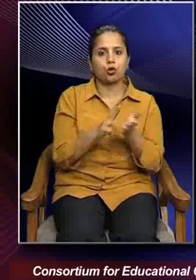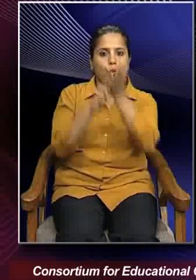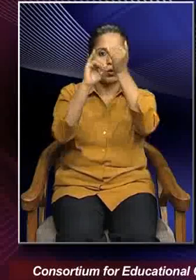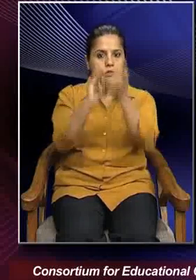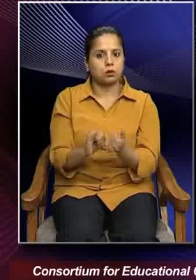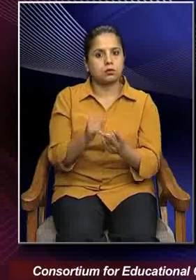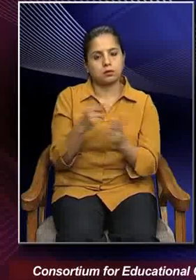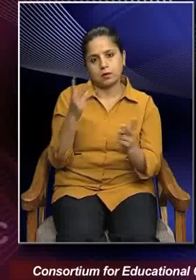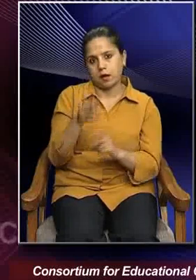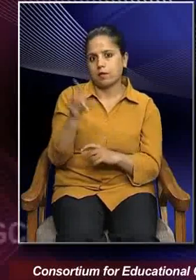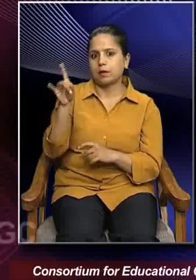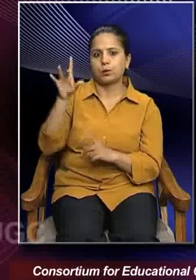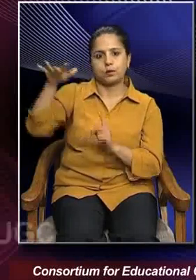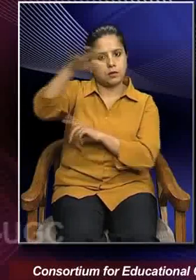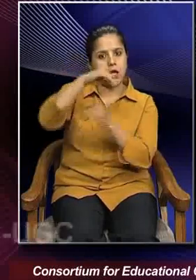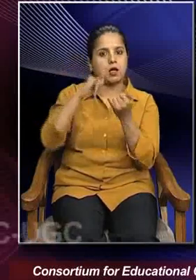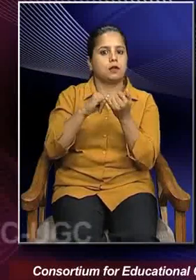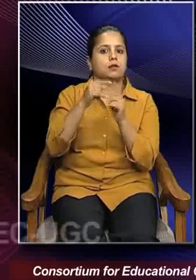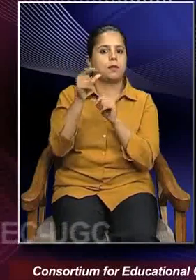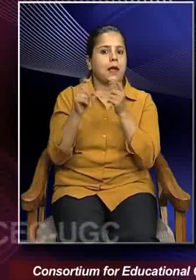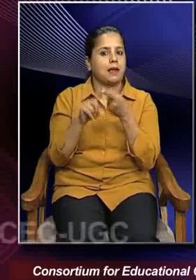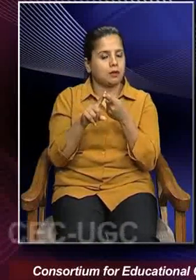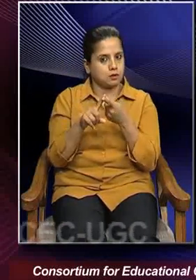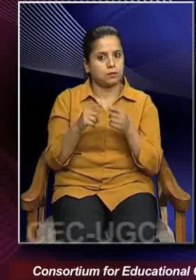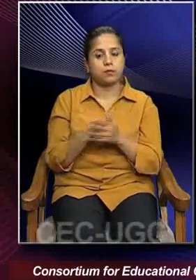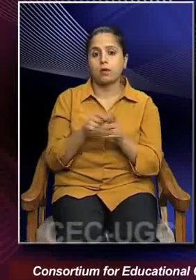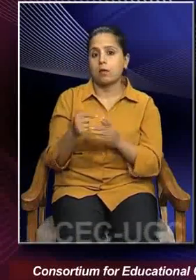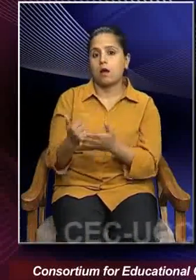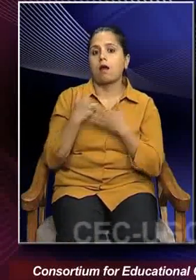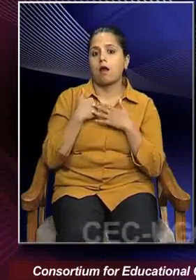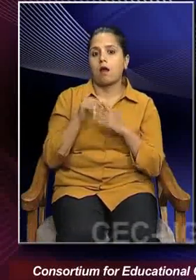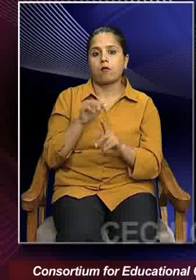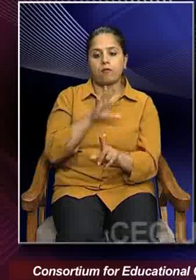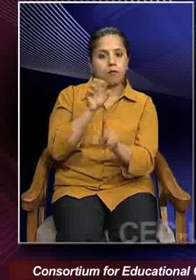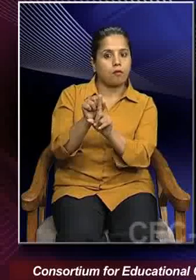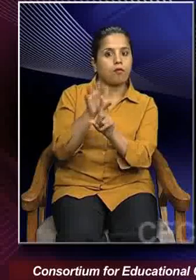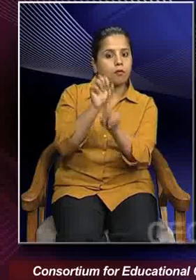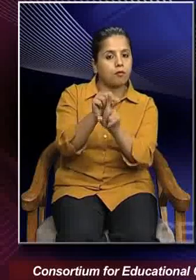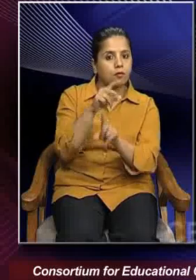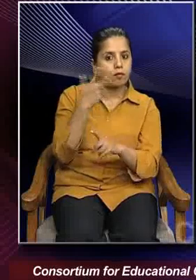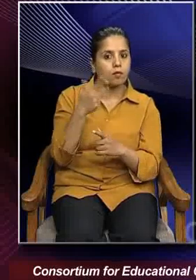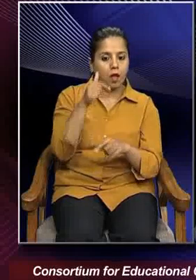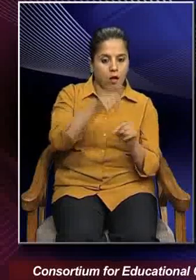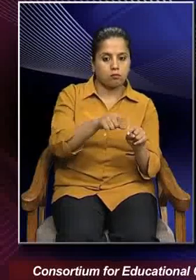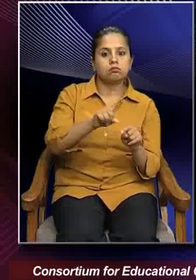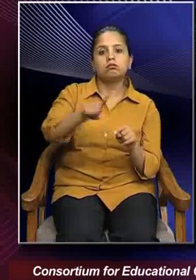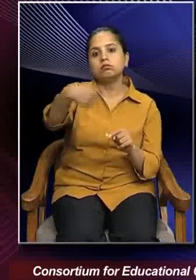etc. Or it also helps us in locations such as here and there,